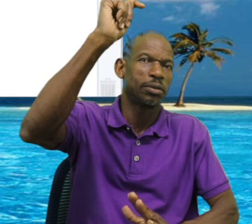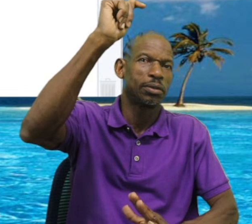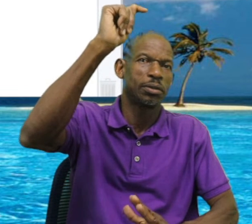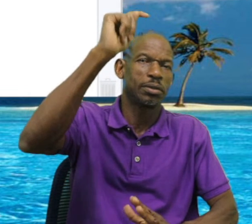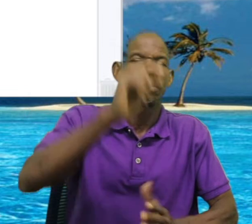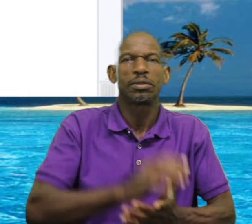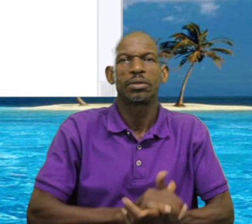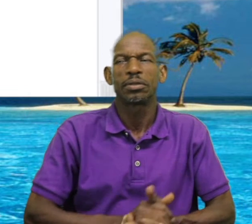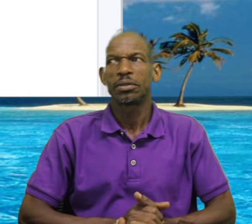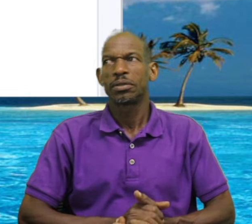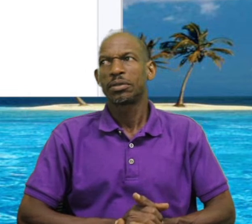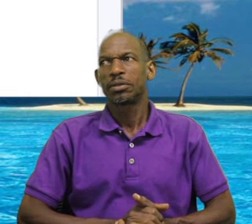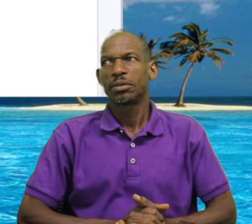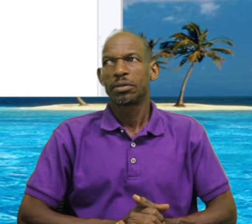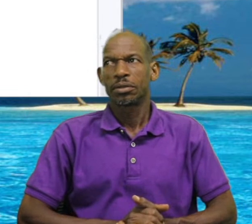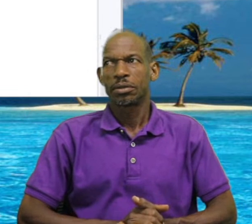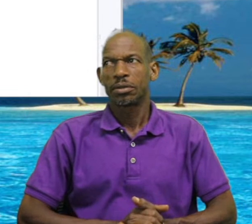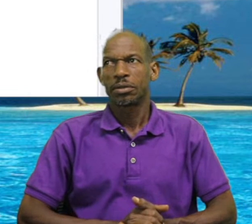And I can say,